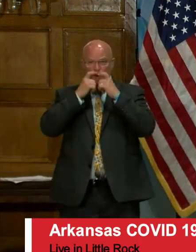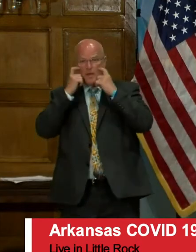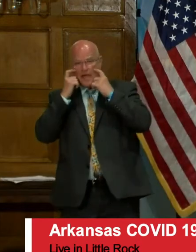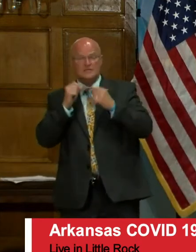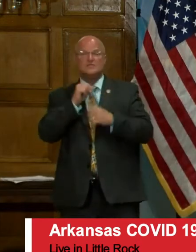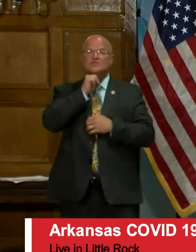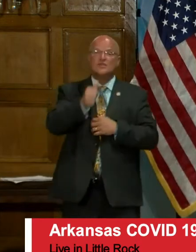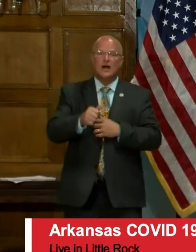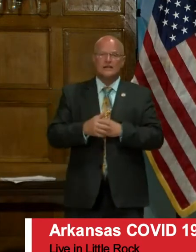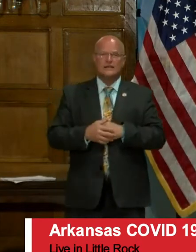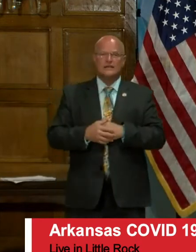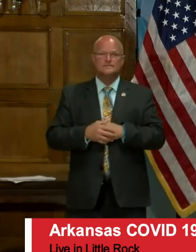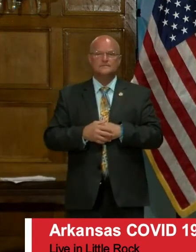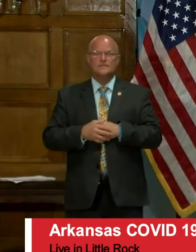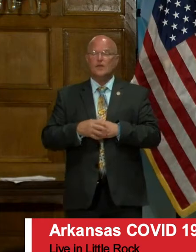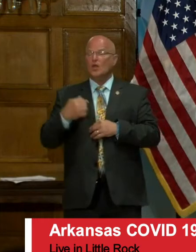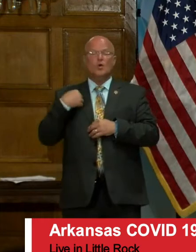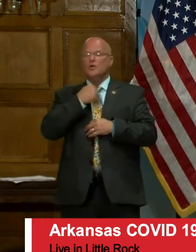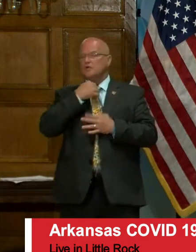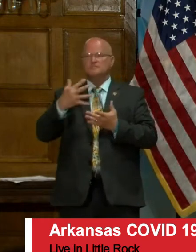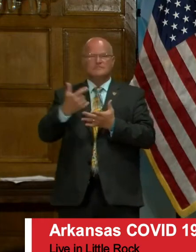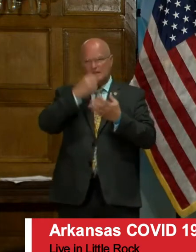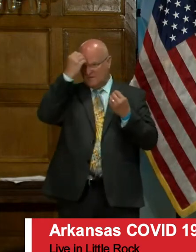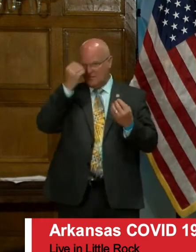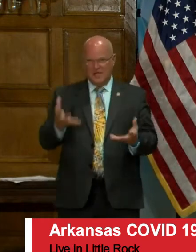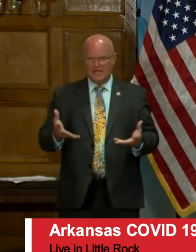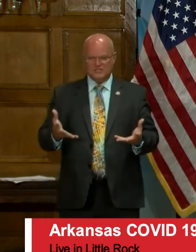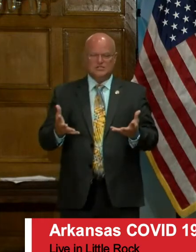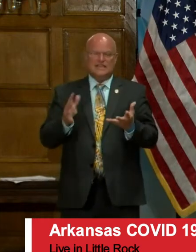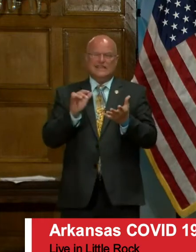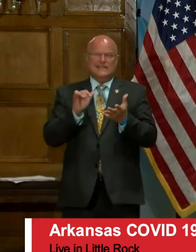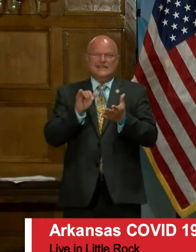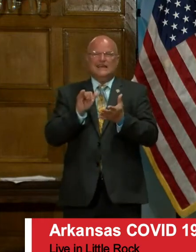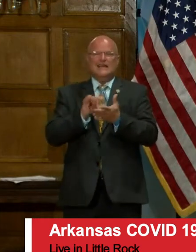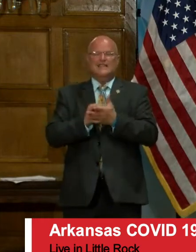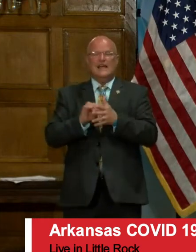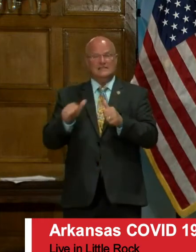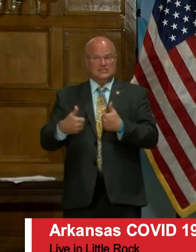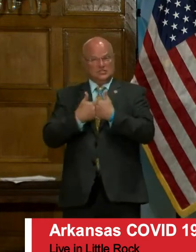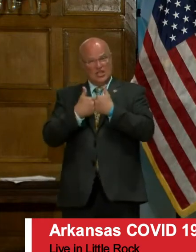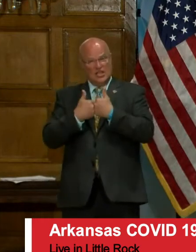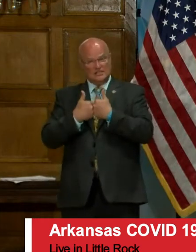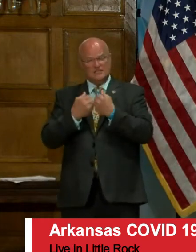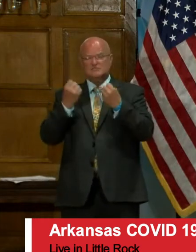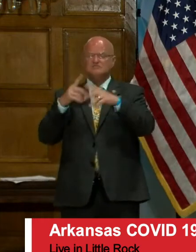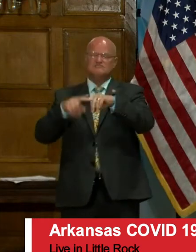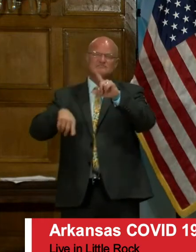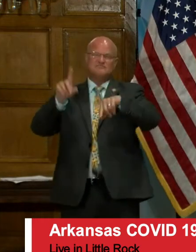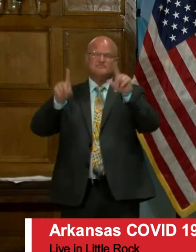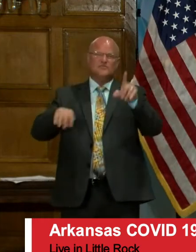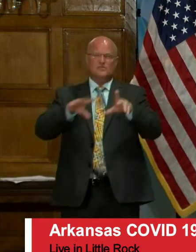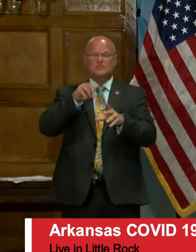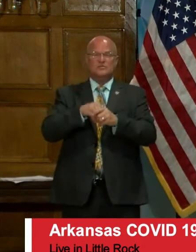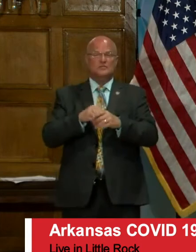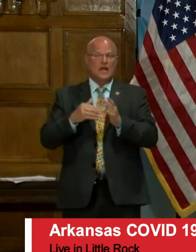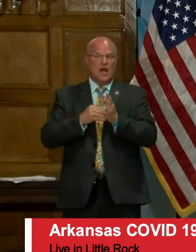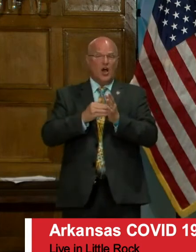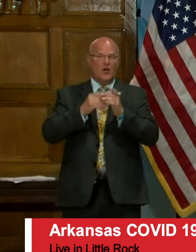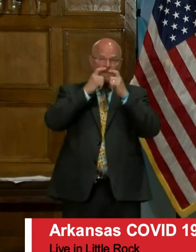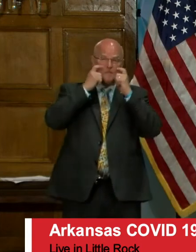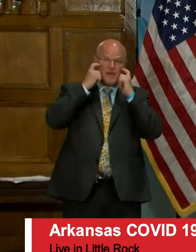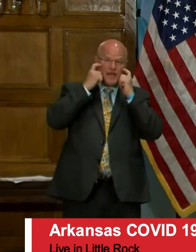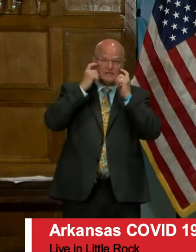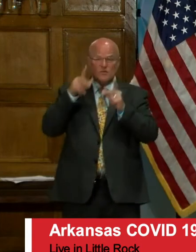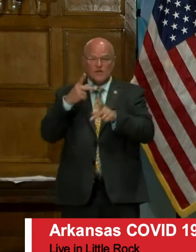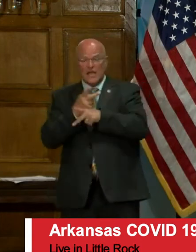mask or not? No, we don't gather that information. That is challenging. There's so many variables there. How often they wore the